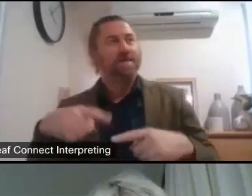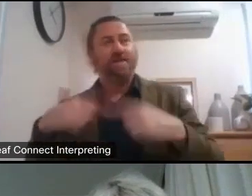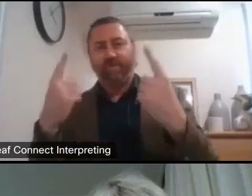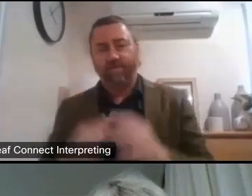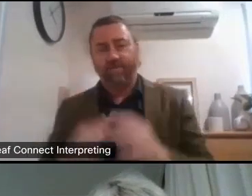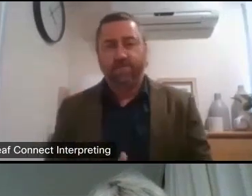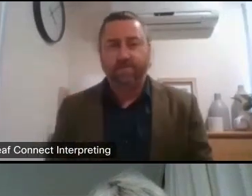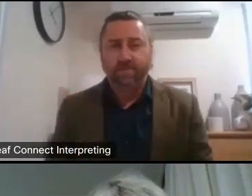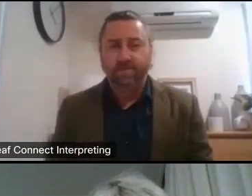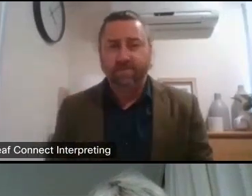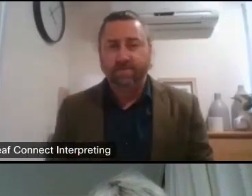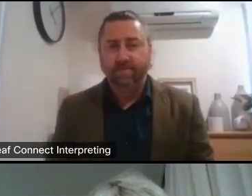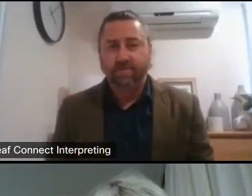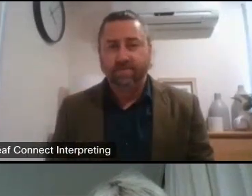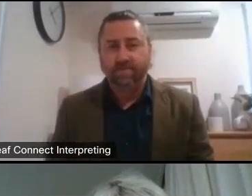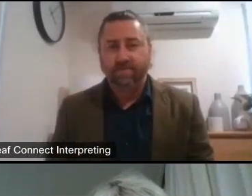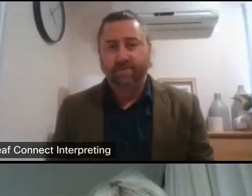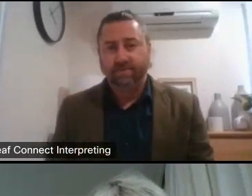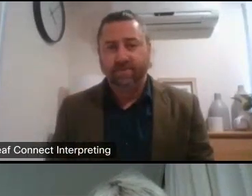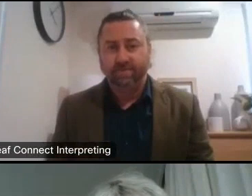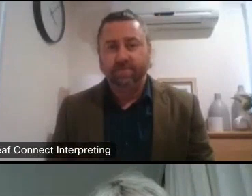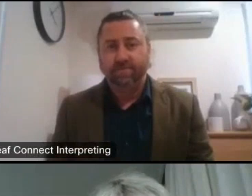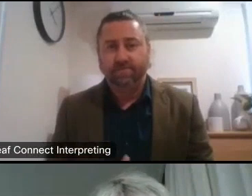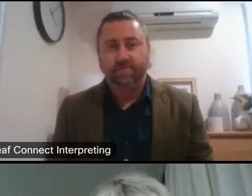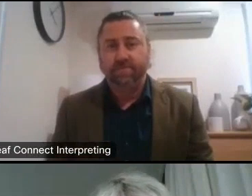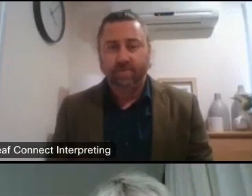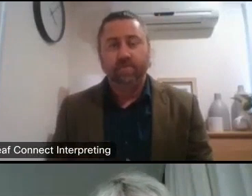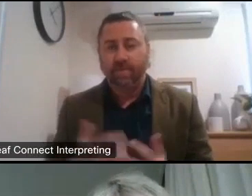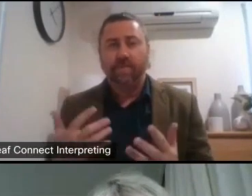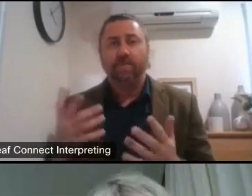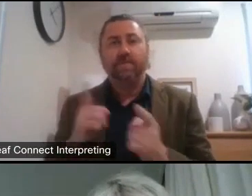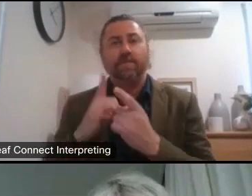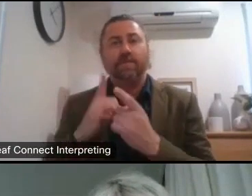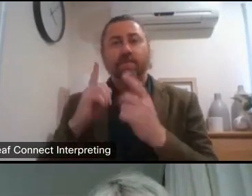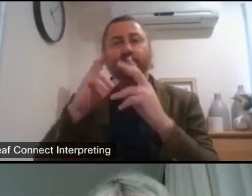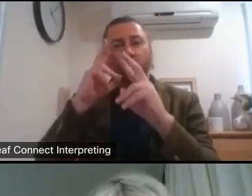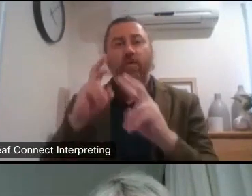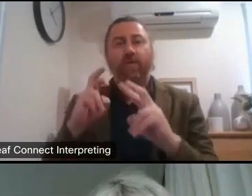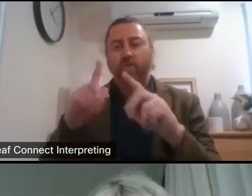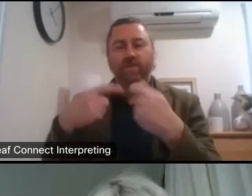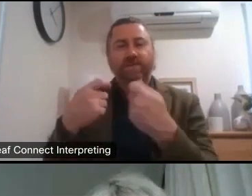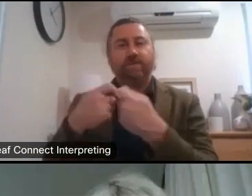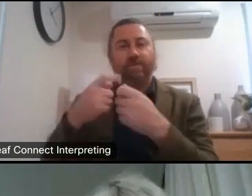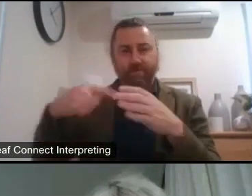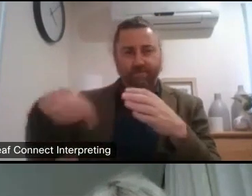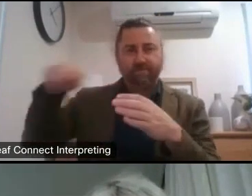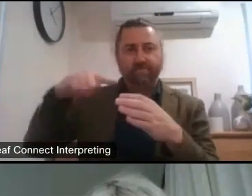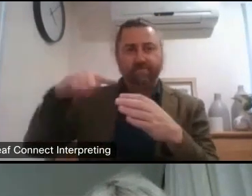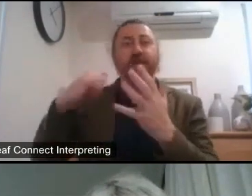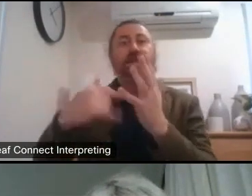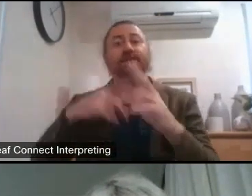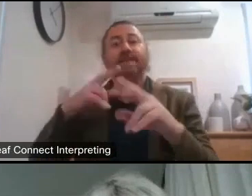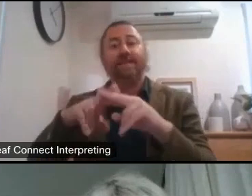run out of uh so the uh review team are supported by staff from uh